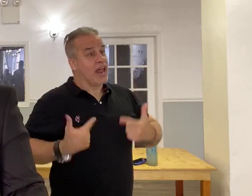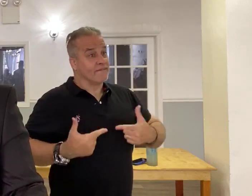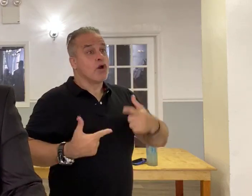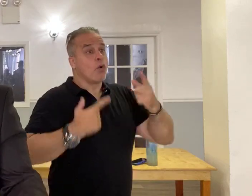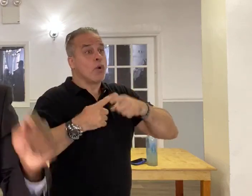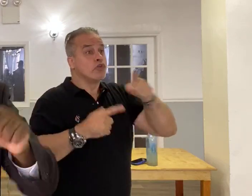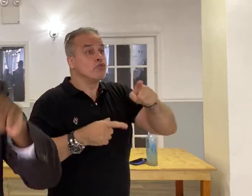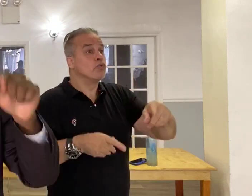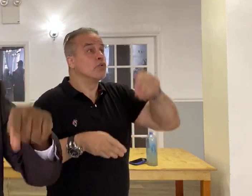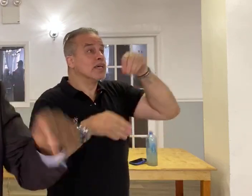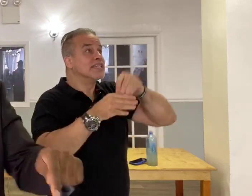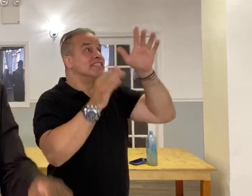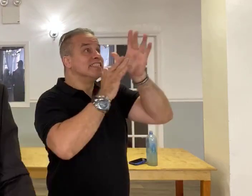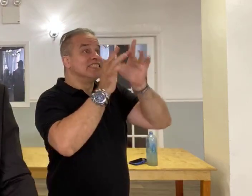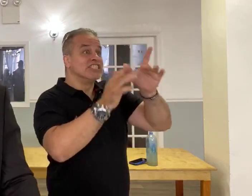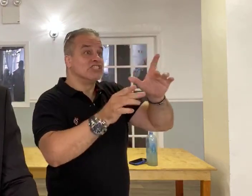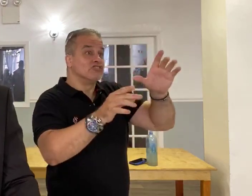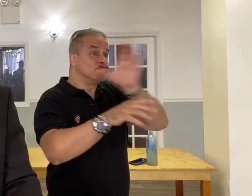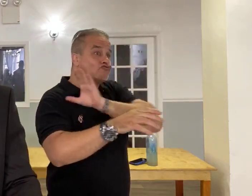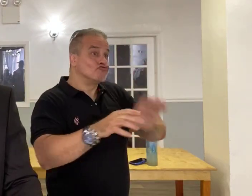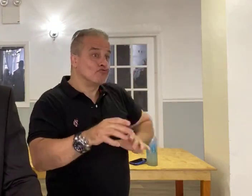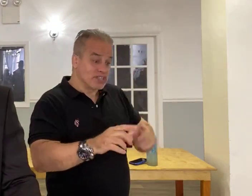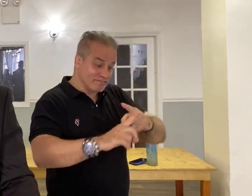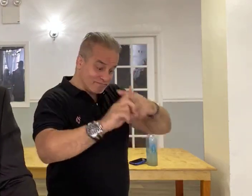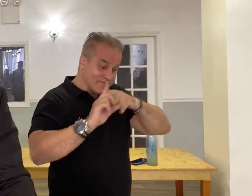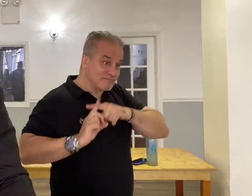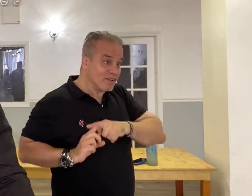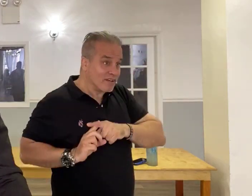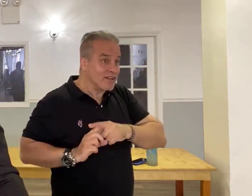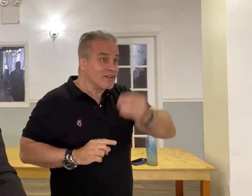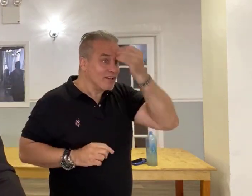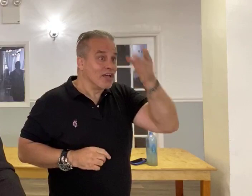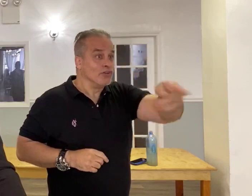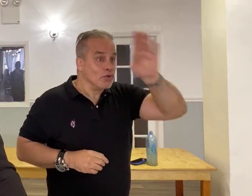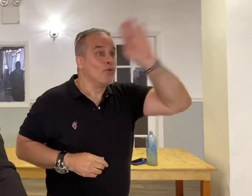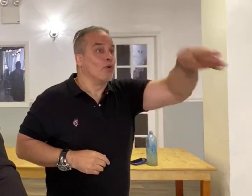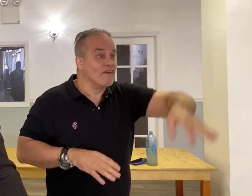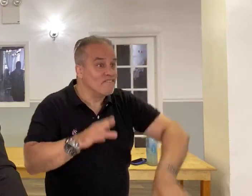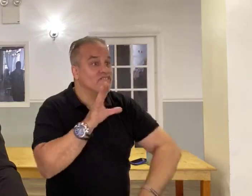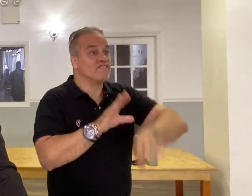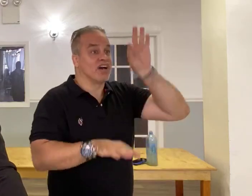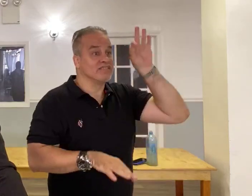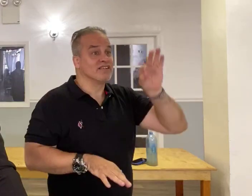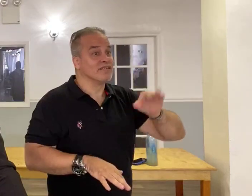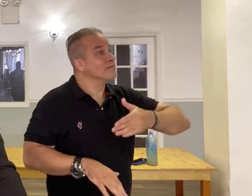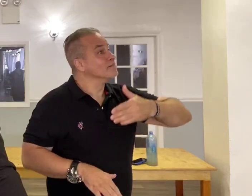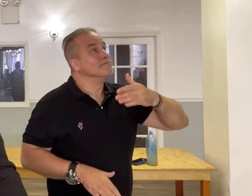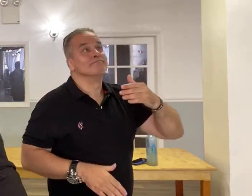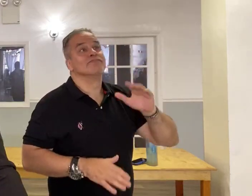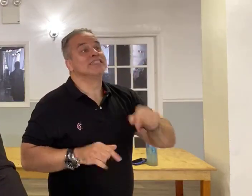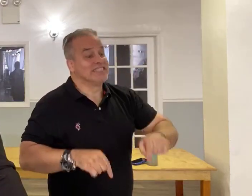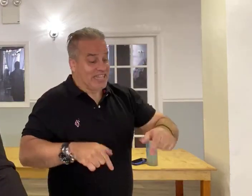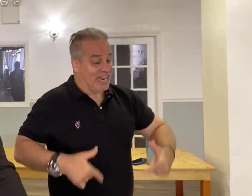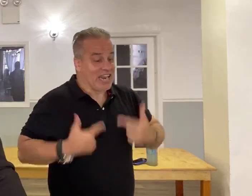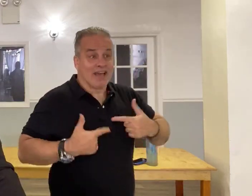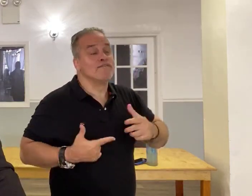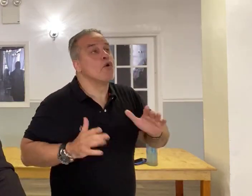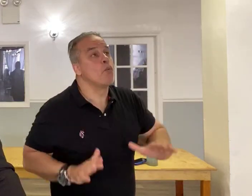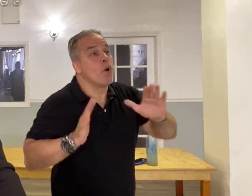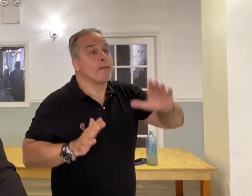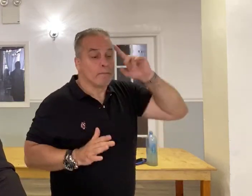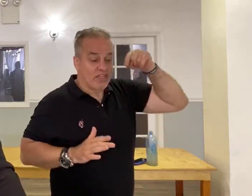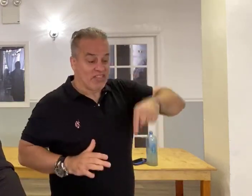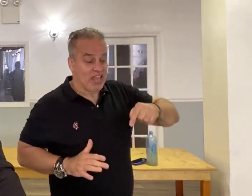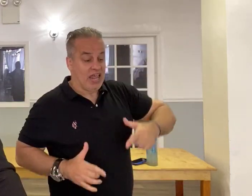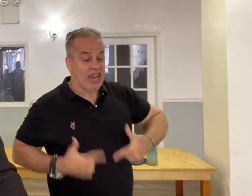when you put him in the forefront of your life, you'll find out there's nothing greater. There's nothing more